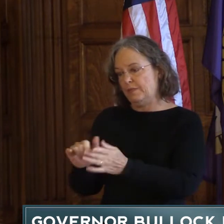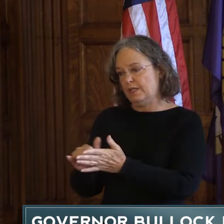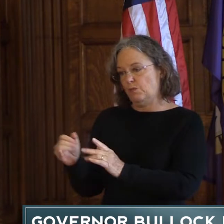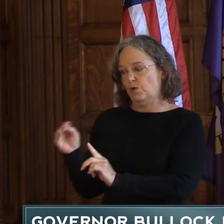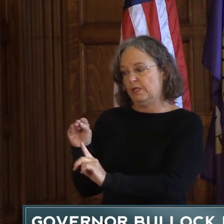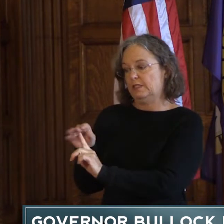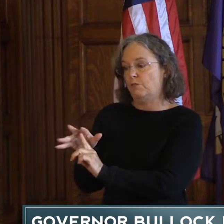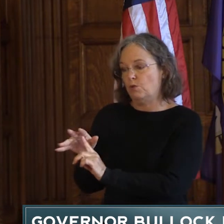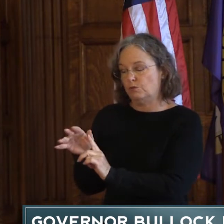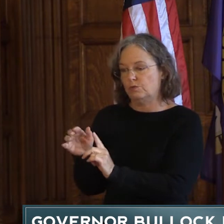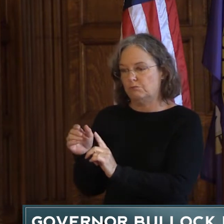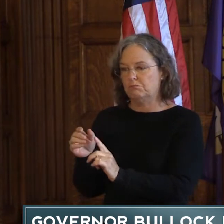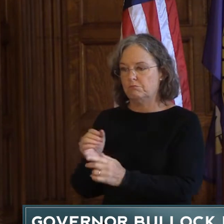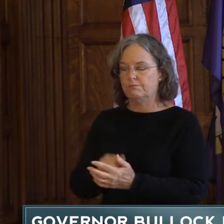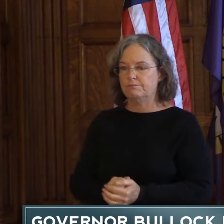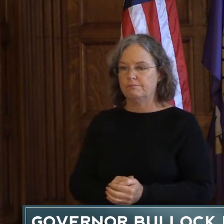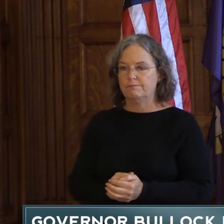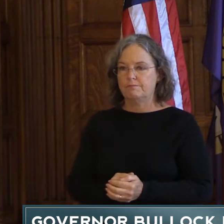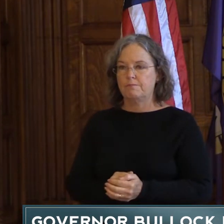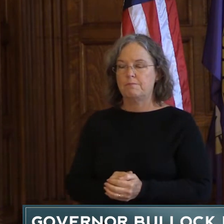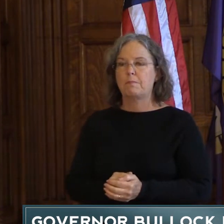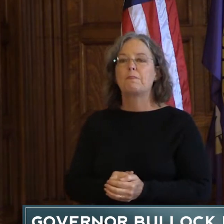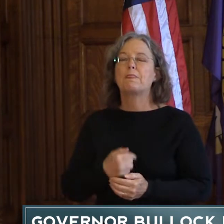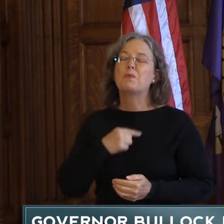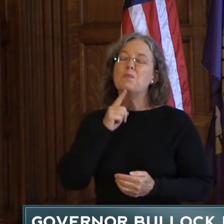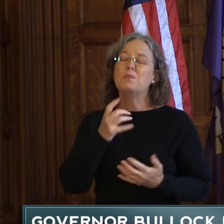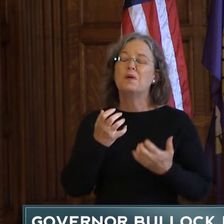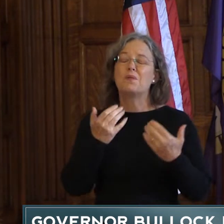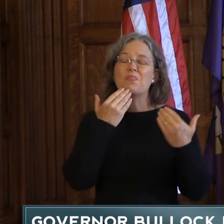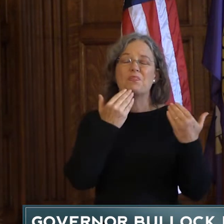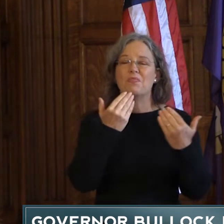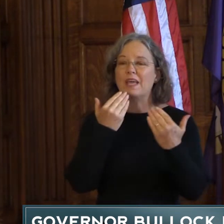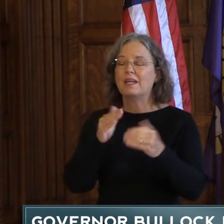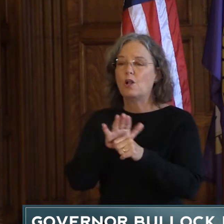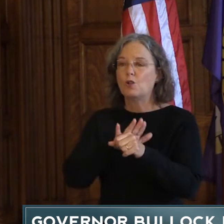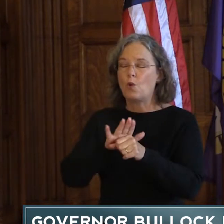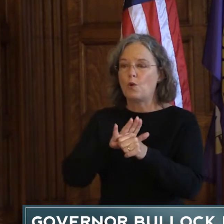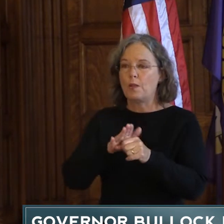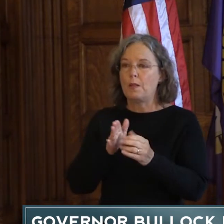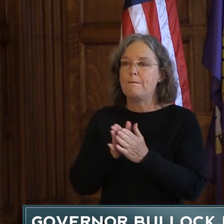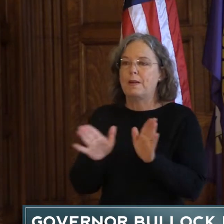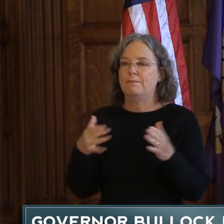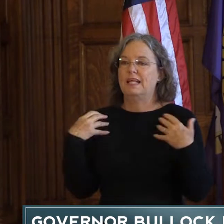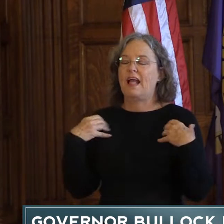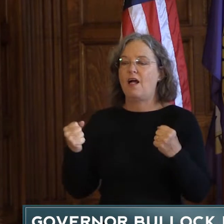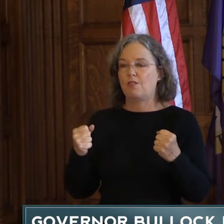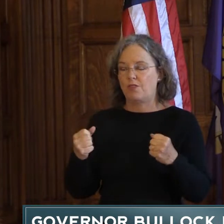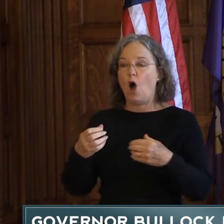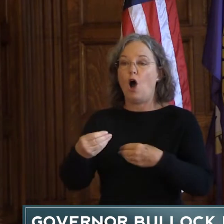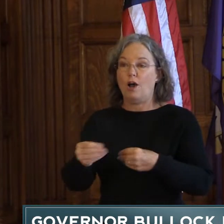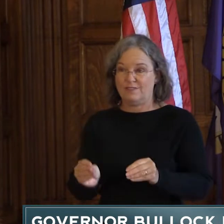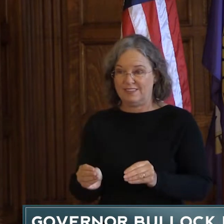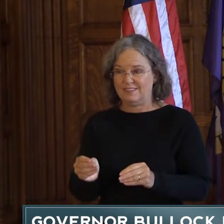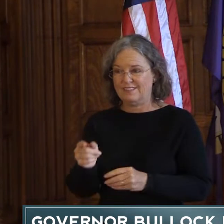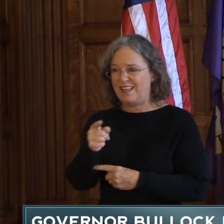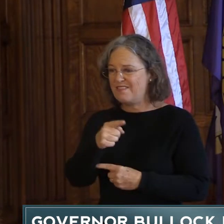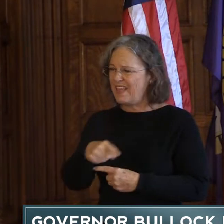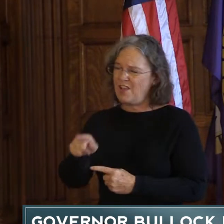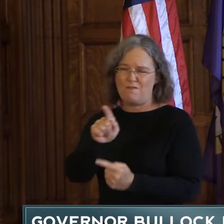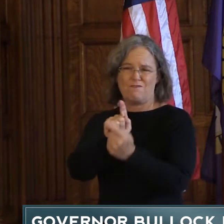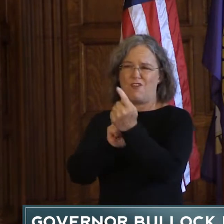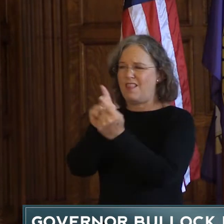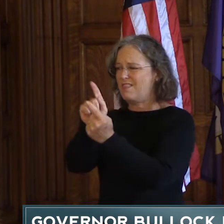spread. I'd really like to thank our local public health offices who are on the front lines